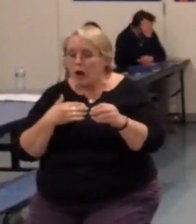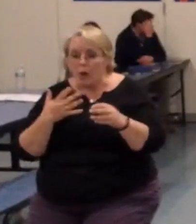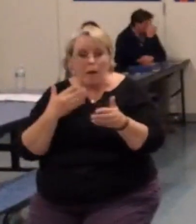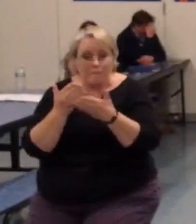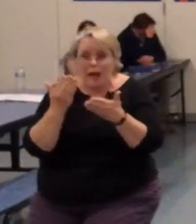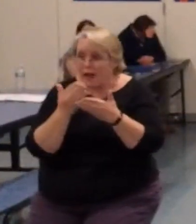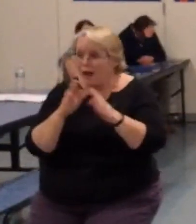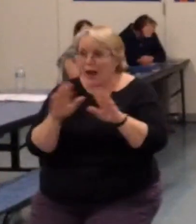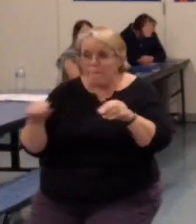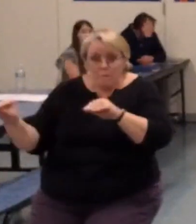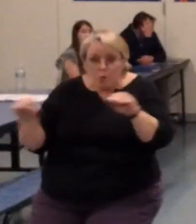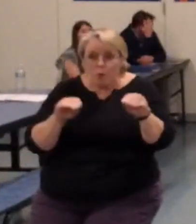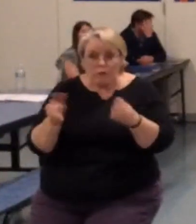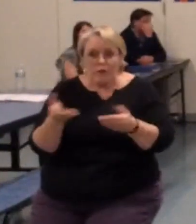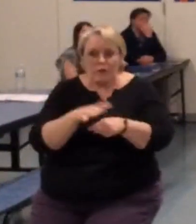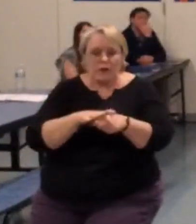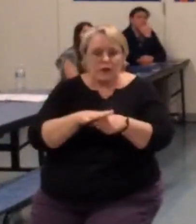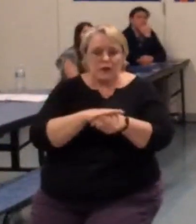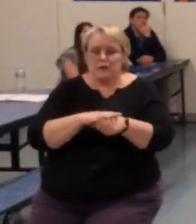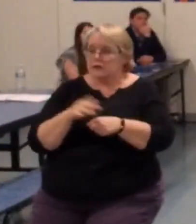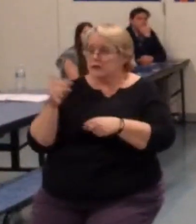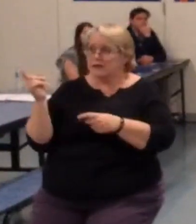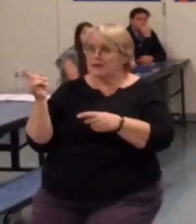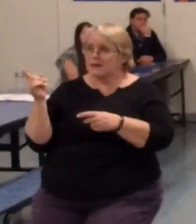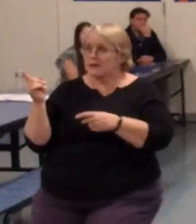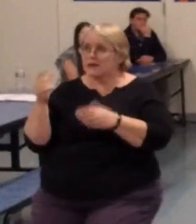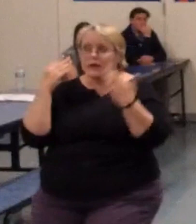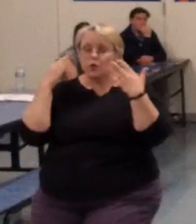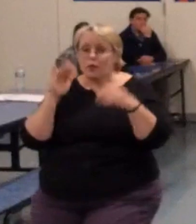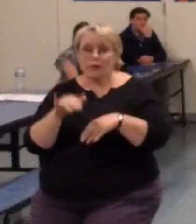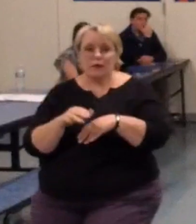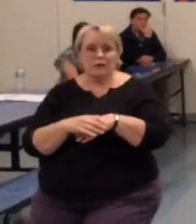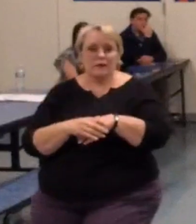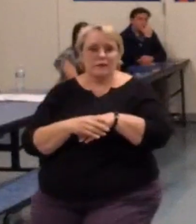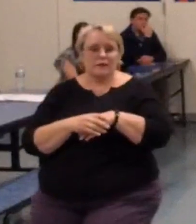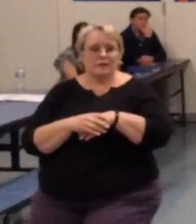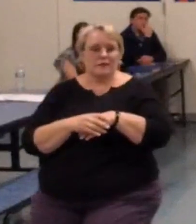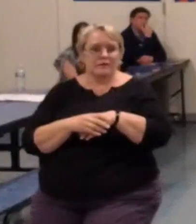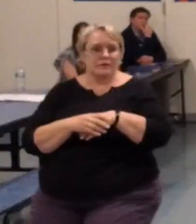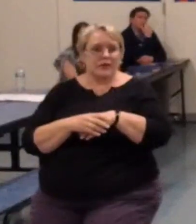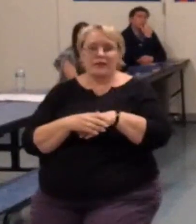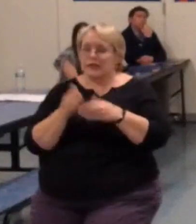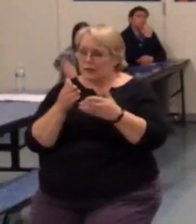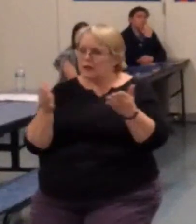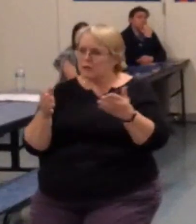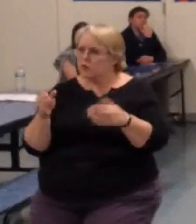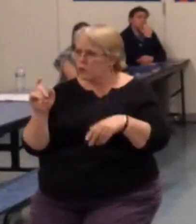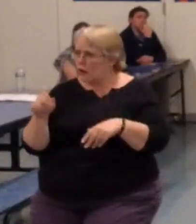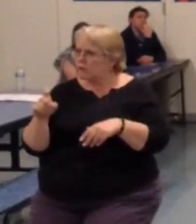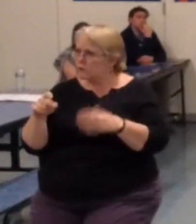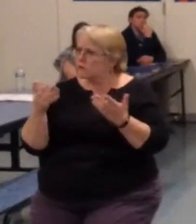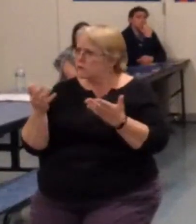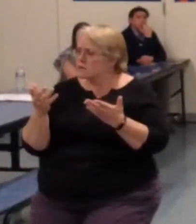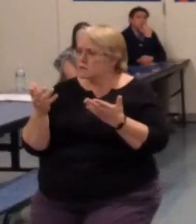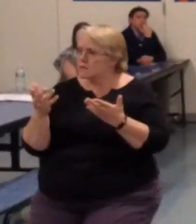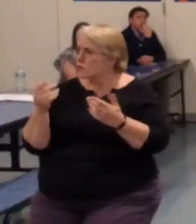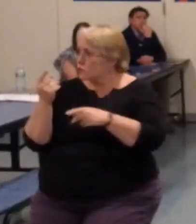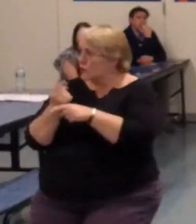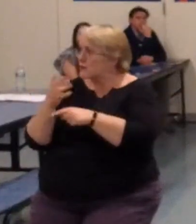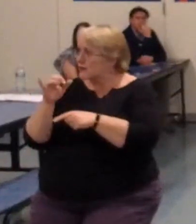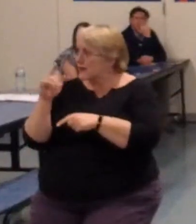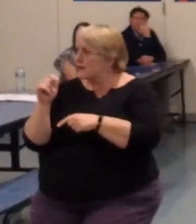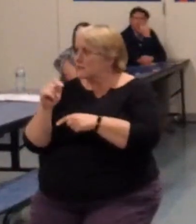buy one and move back here. He didn't know that. And those are the things that you have to, right,